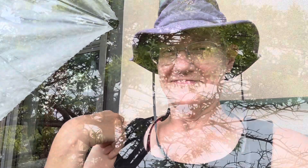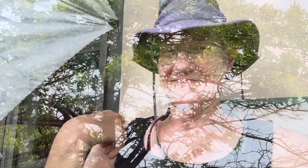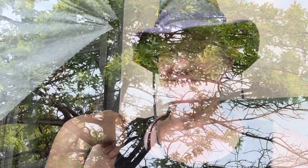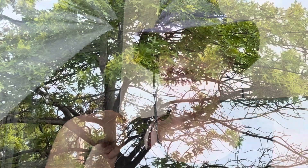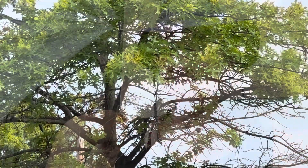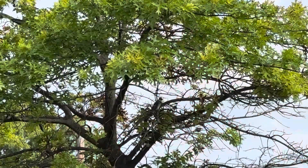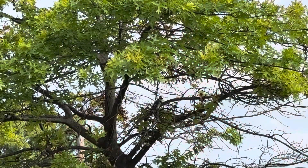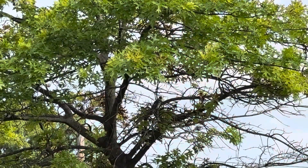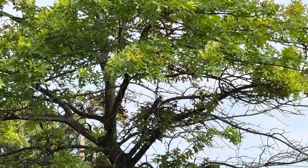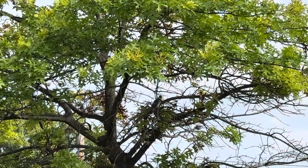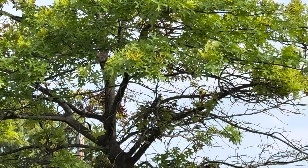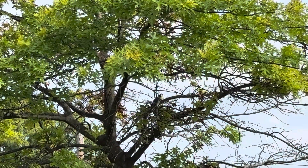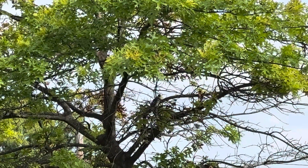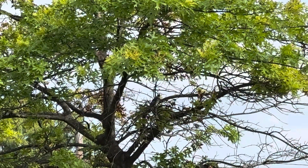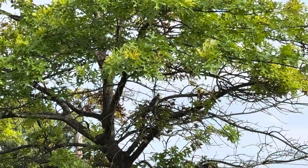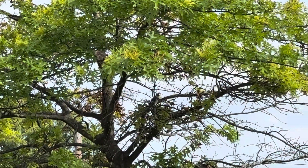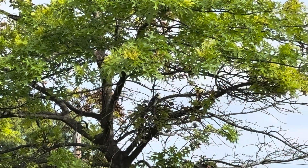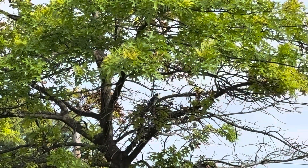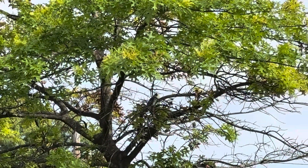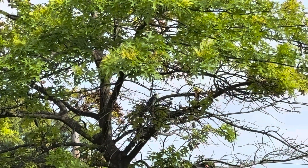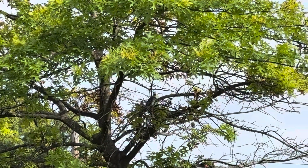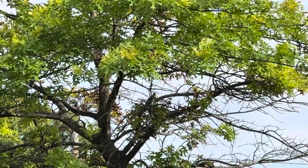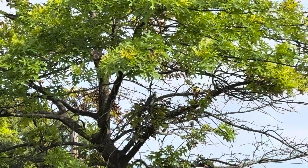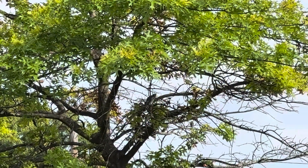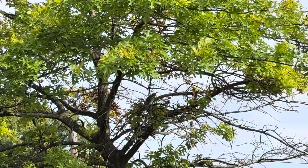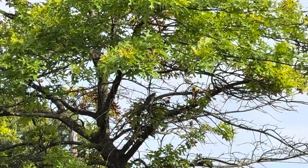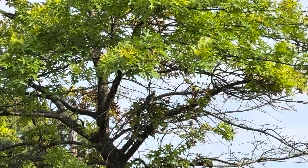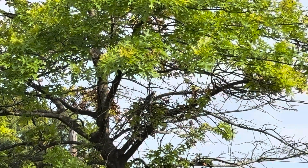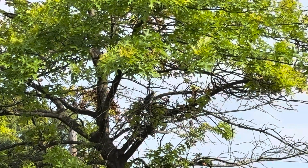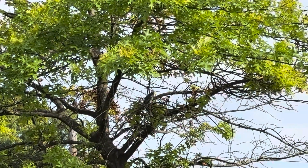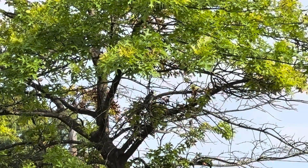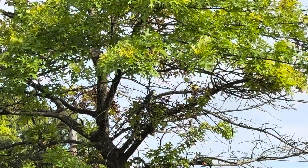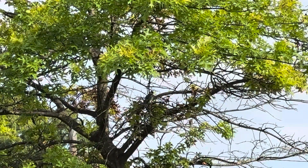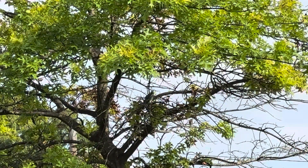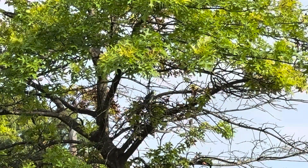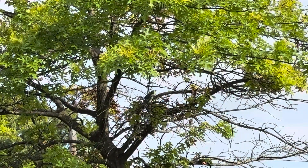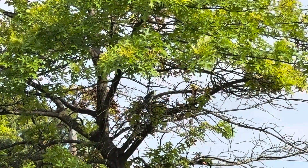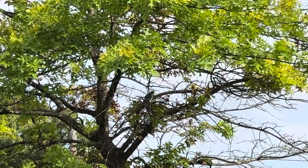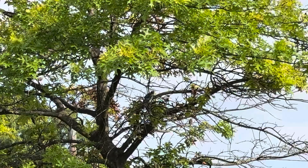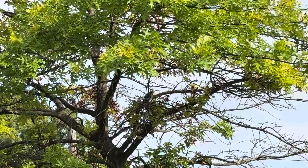of the young ones, still a baby.